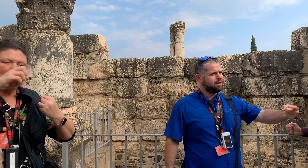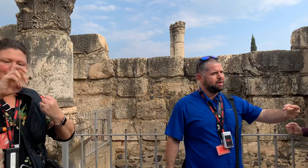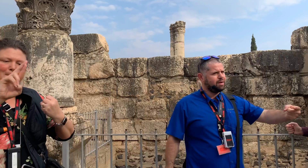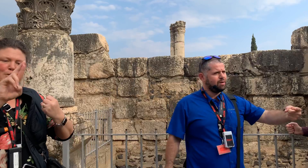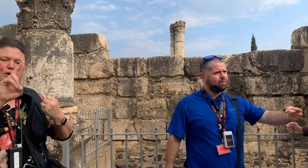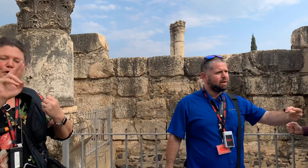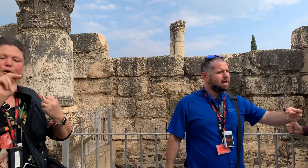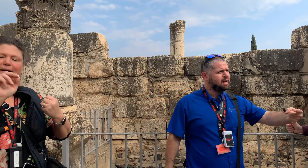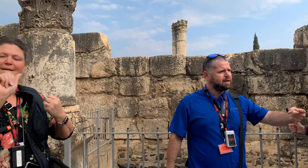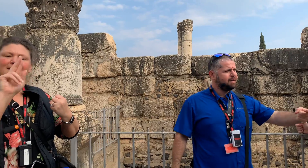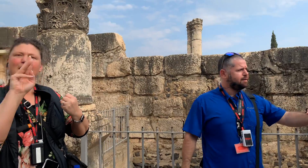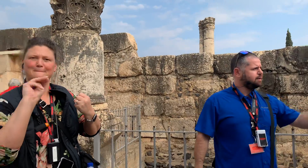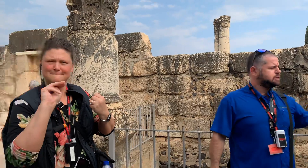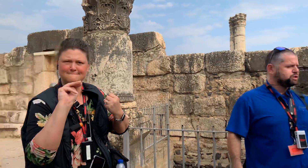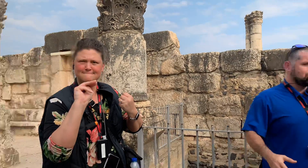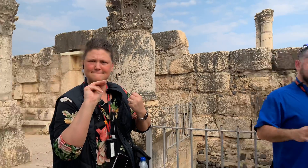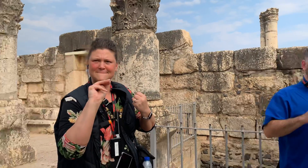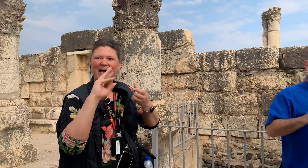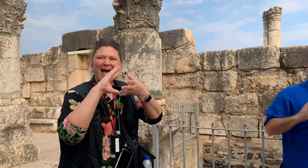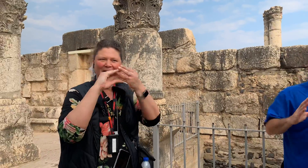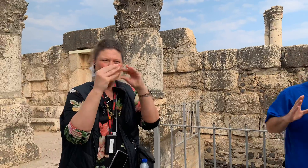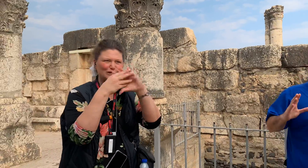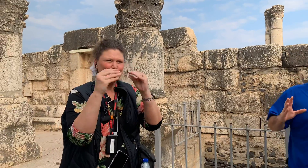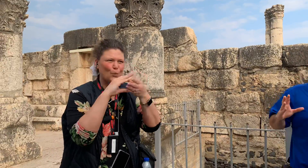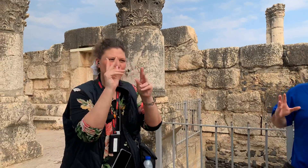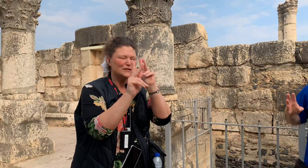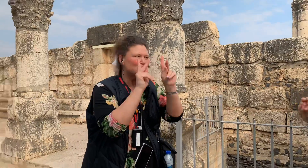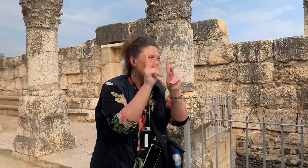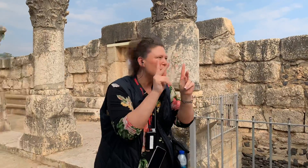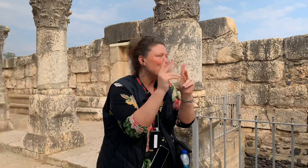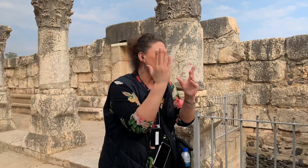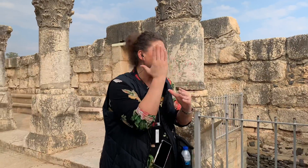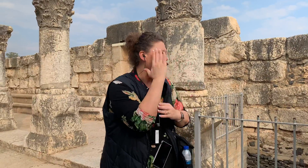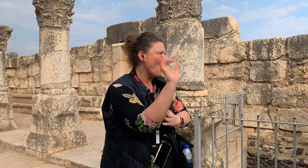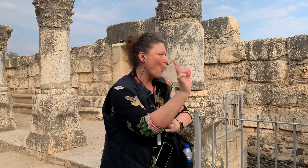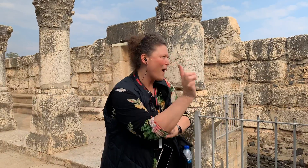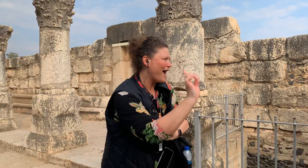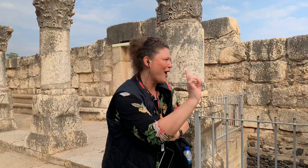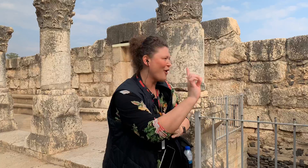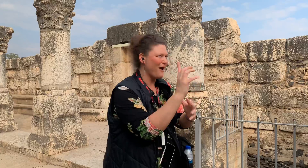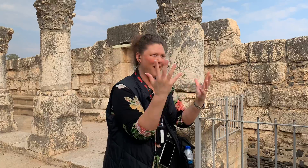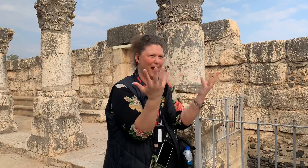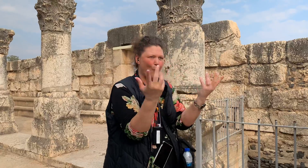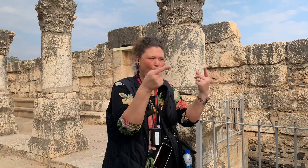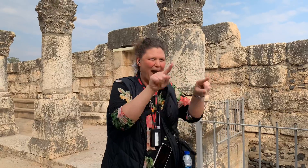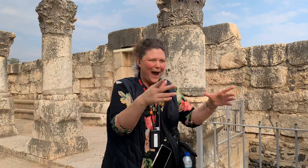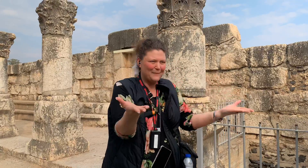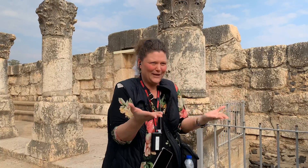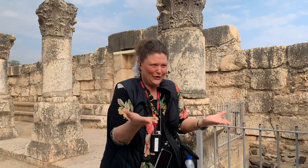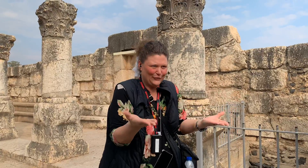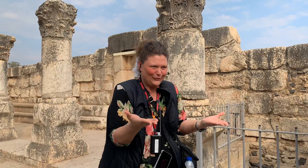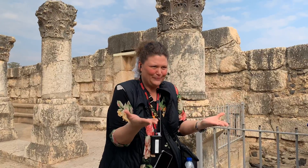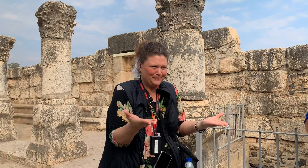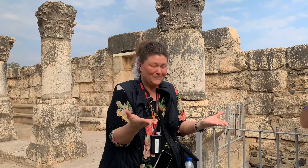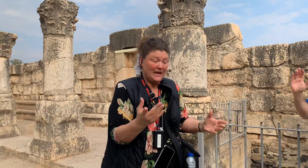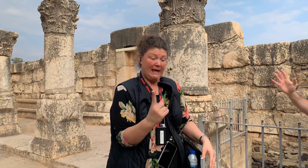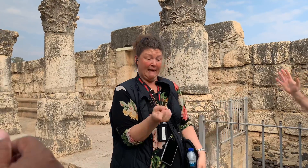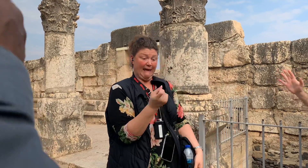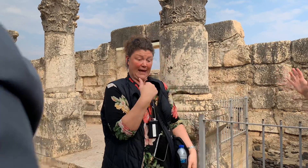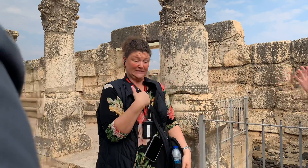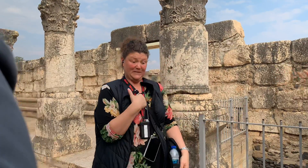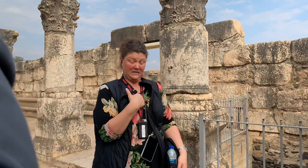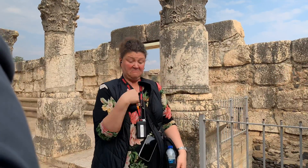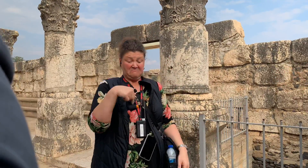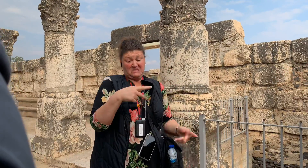way. Okay? So that's important to remember. One more thing. If you'll ask me,